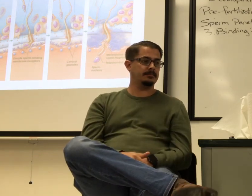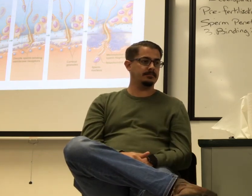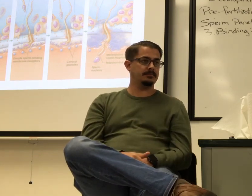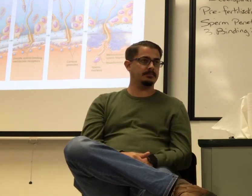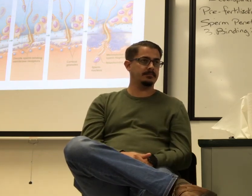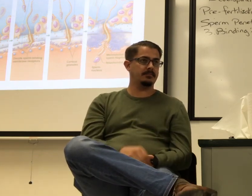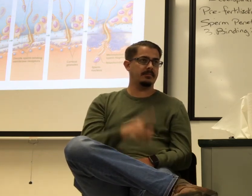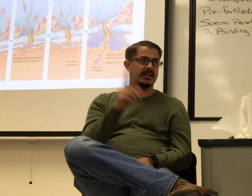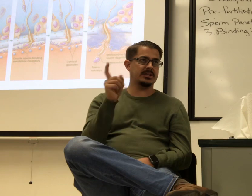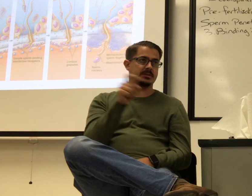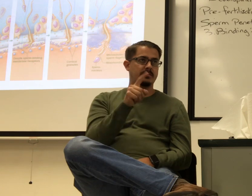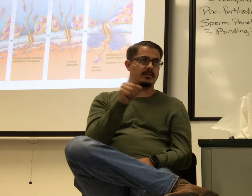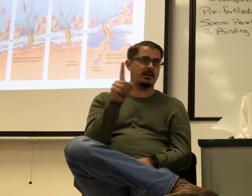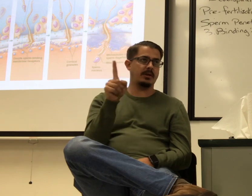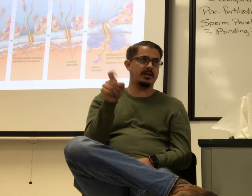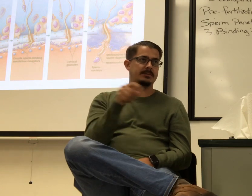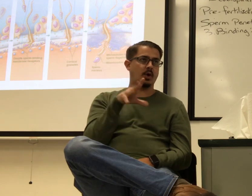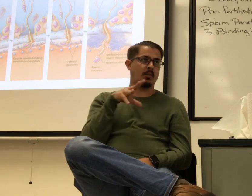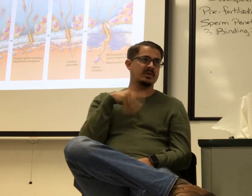sperm